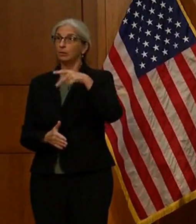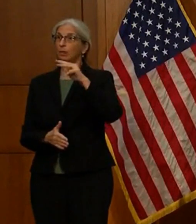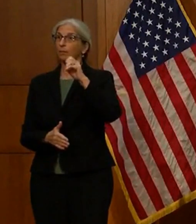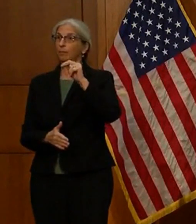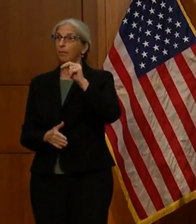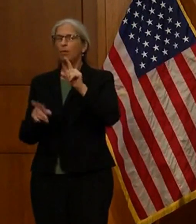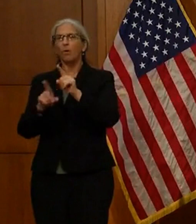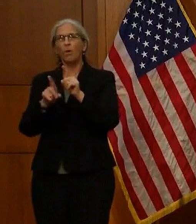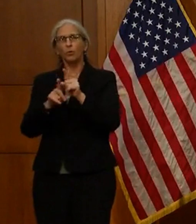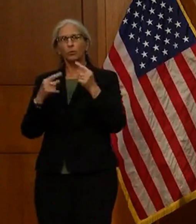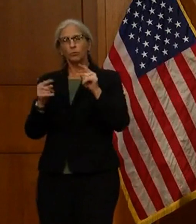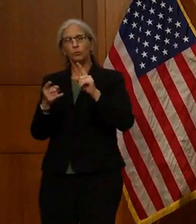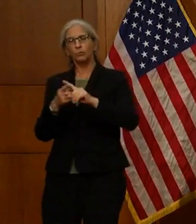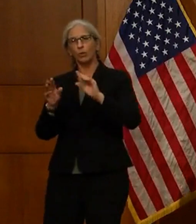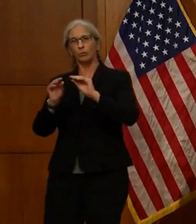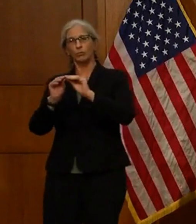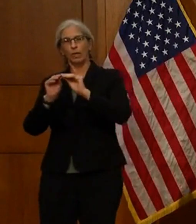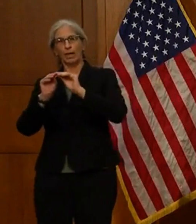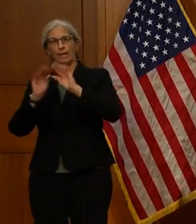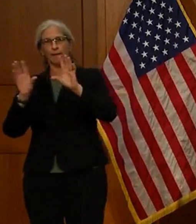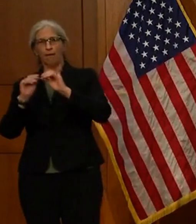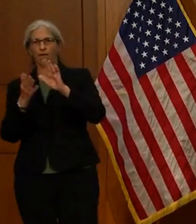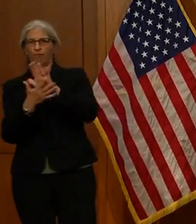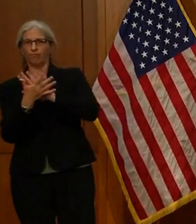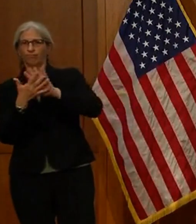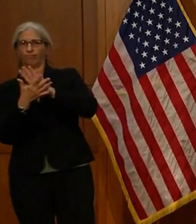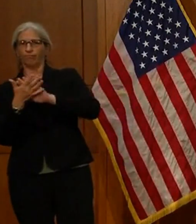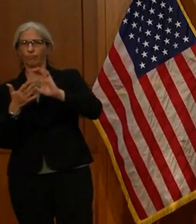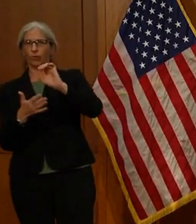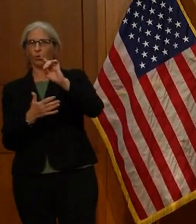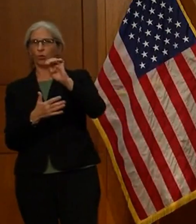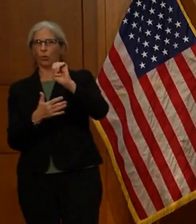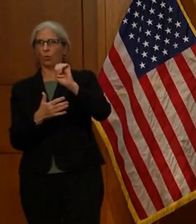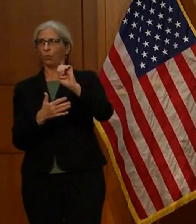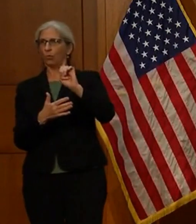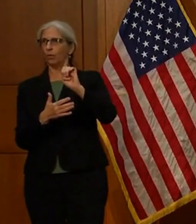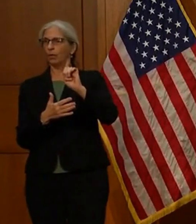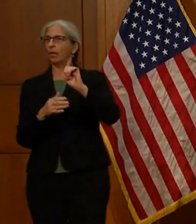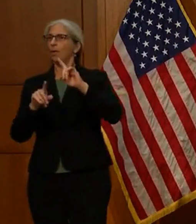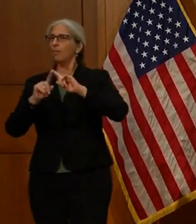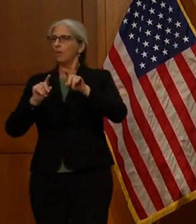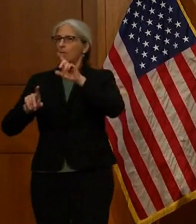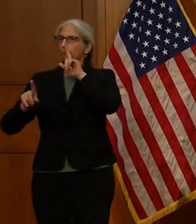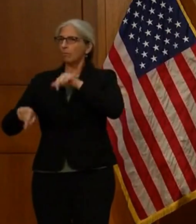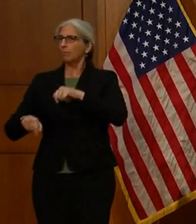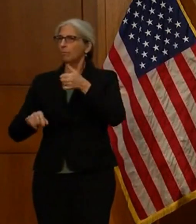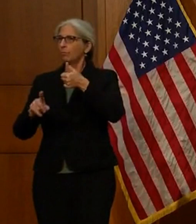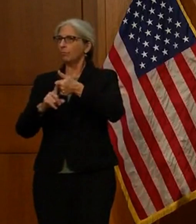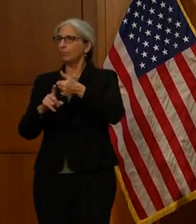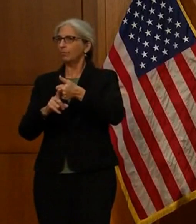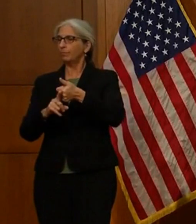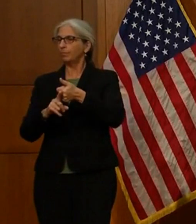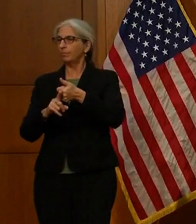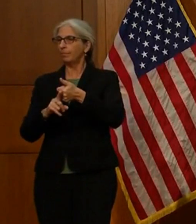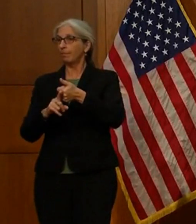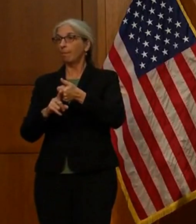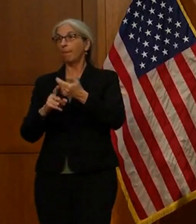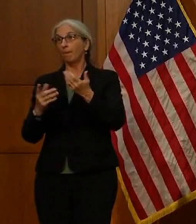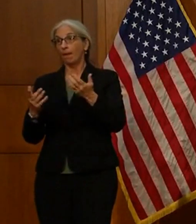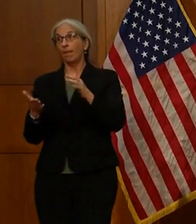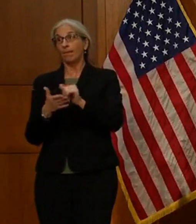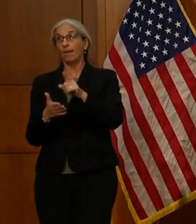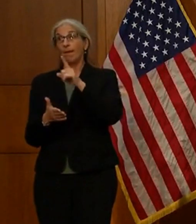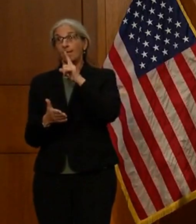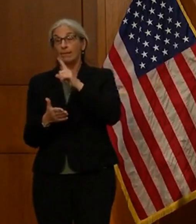code during the 2021 session. We're going to prepare some legislation. But the report itself is property